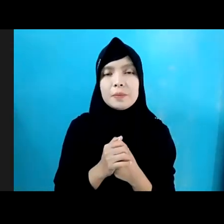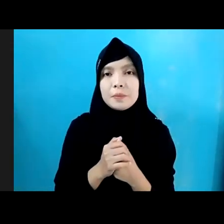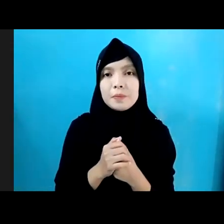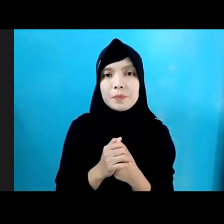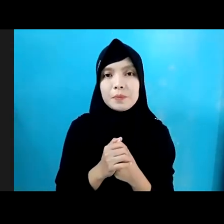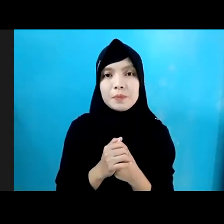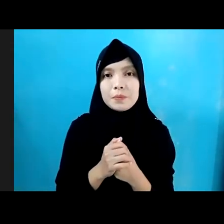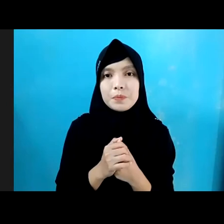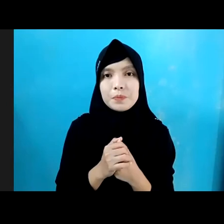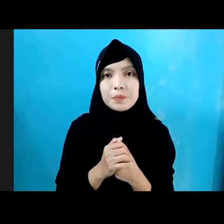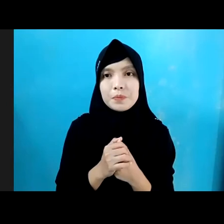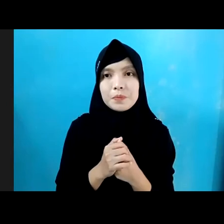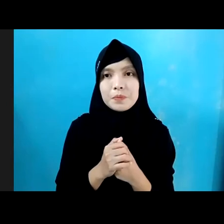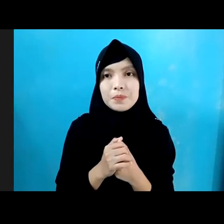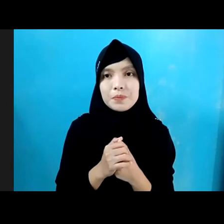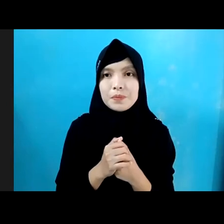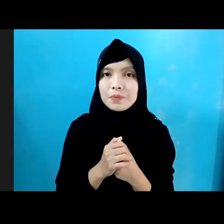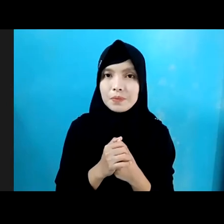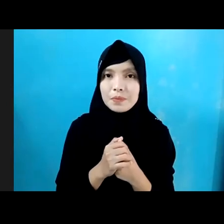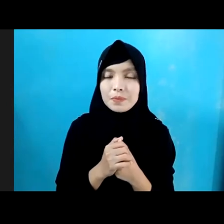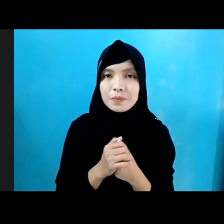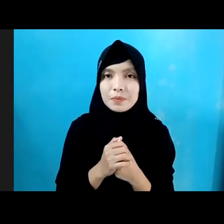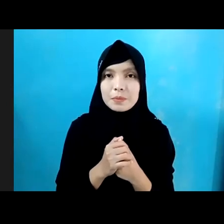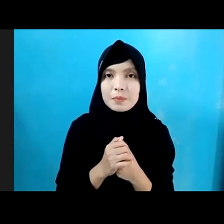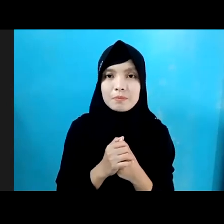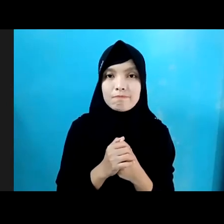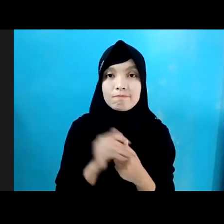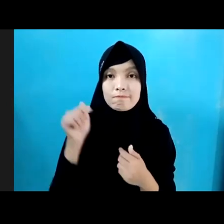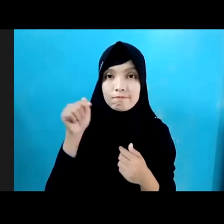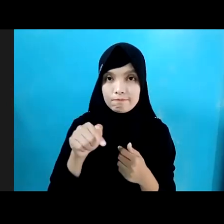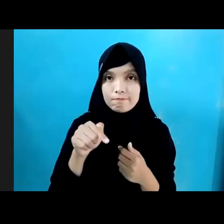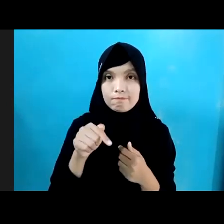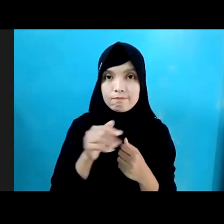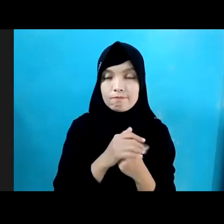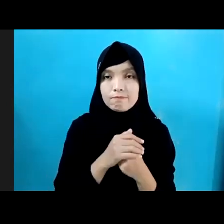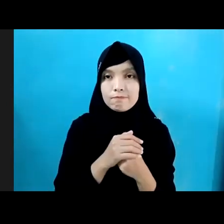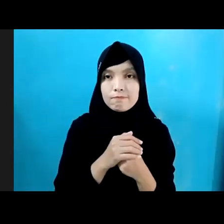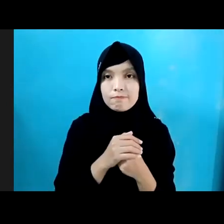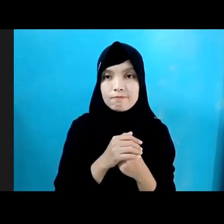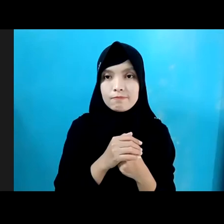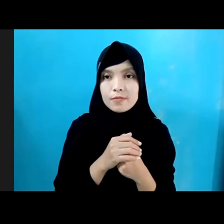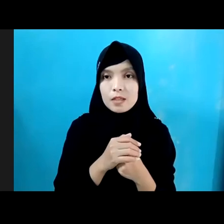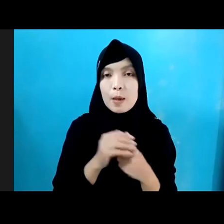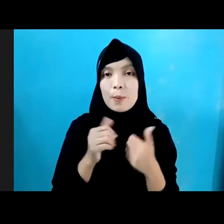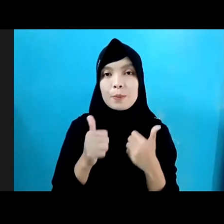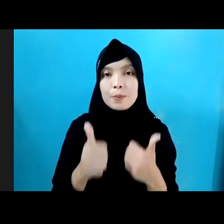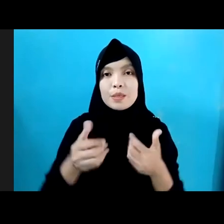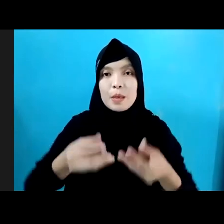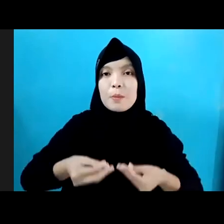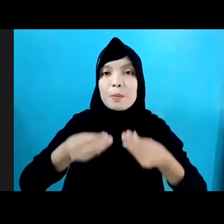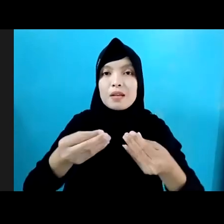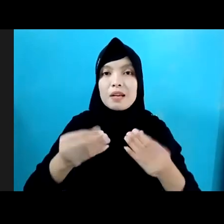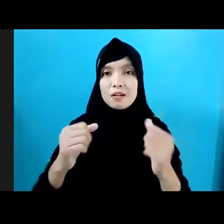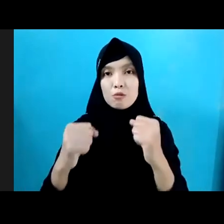That Yes They Can Be Empowered And They Can Be Informing And They Can Be Resilient On Occasion But